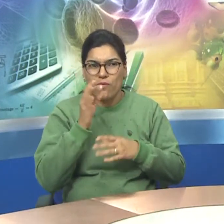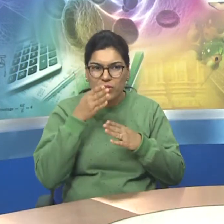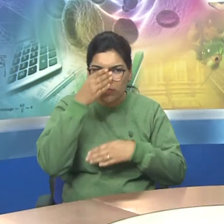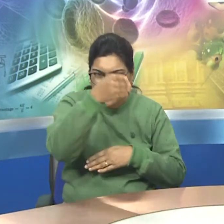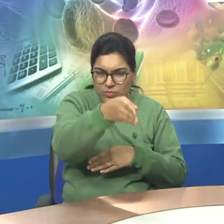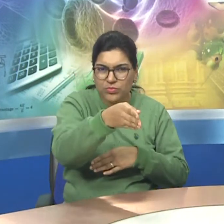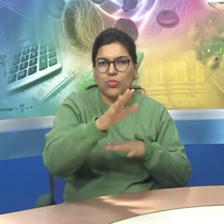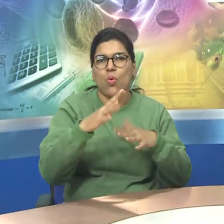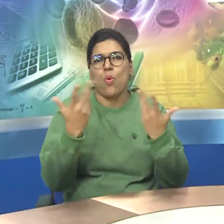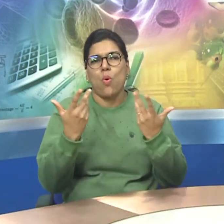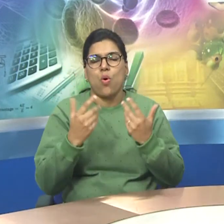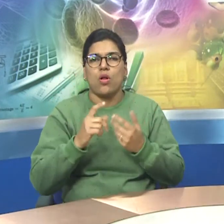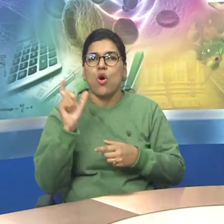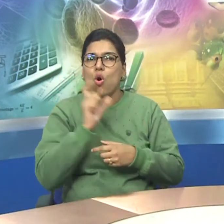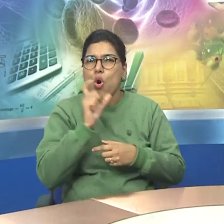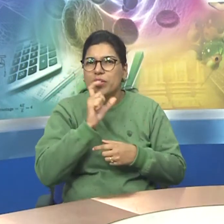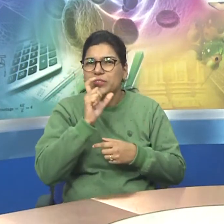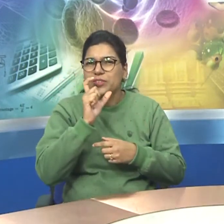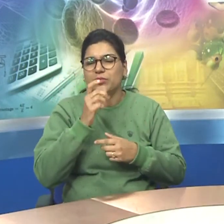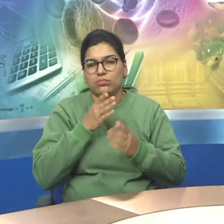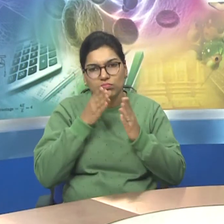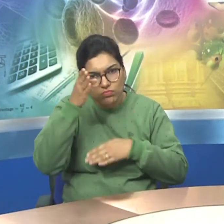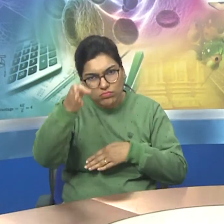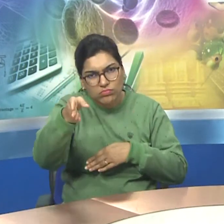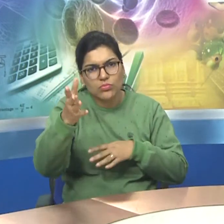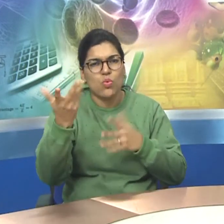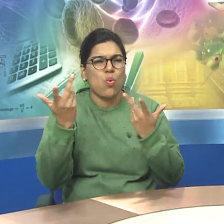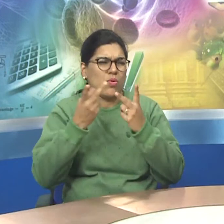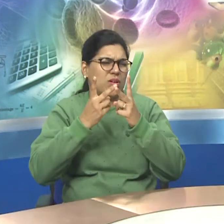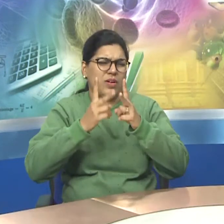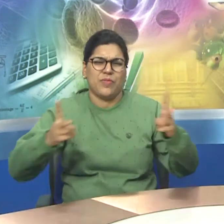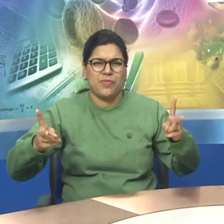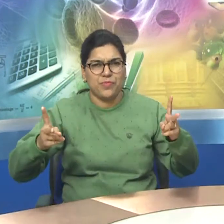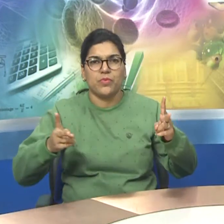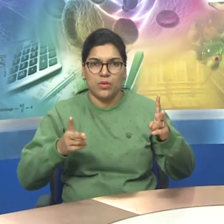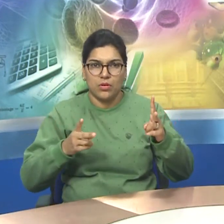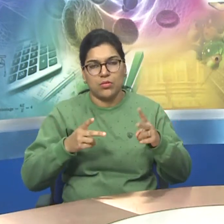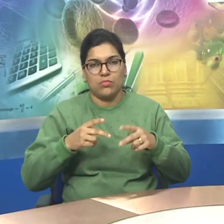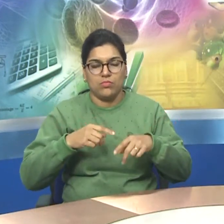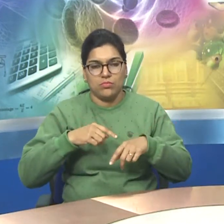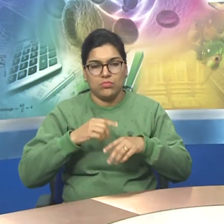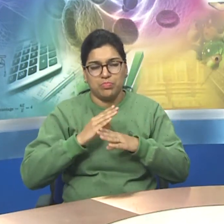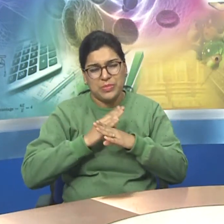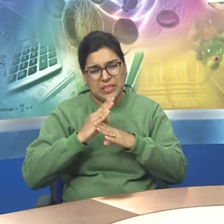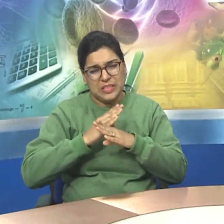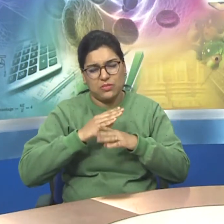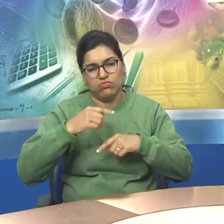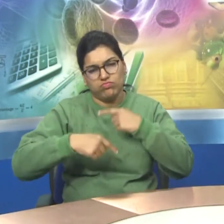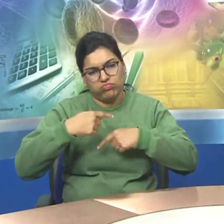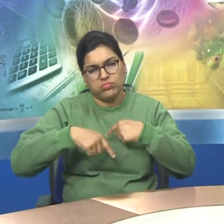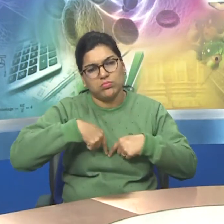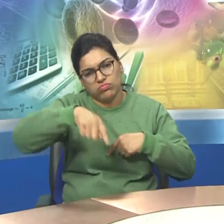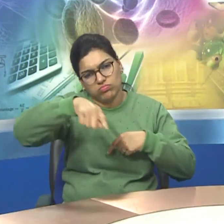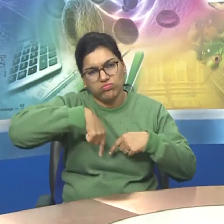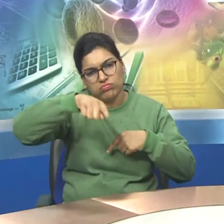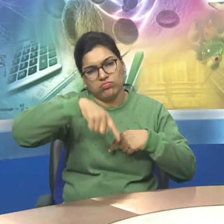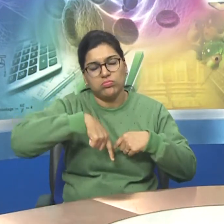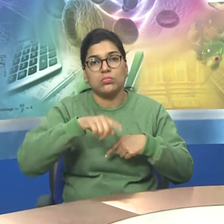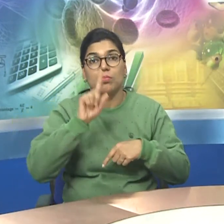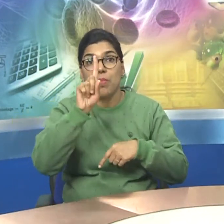In your daily routine, whenever you go to some work, in school, in office, you do lots of work. You are busy most of the